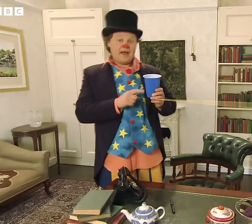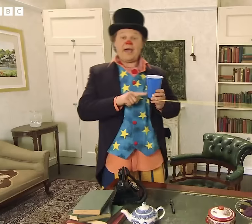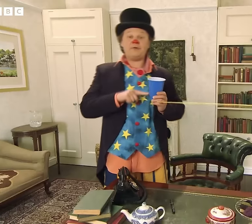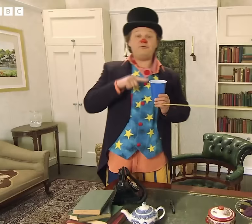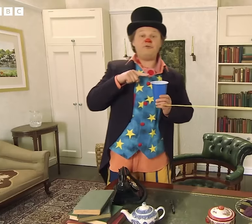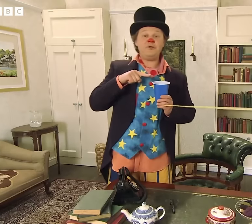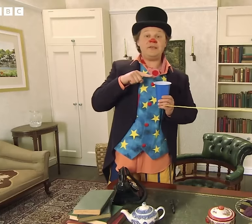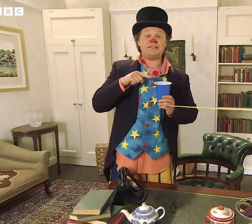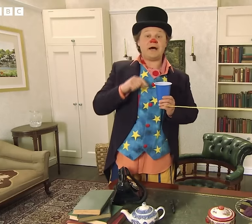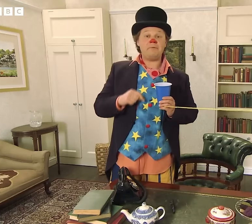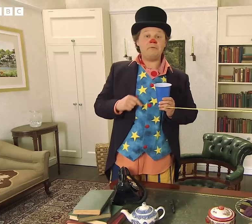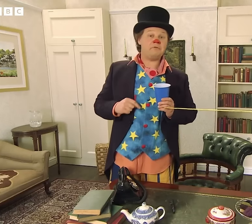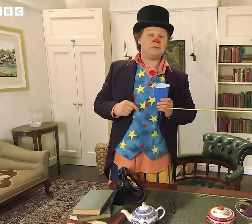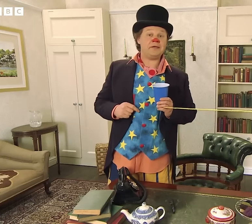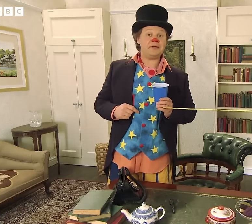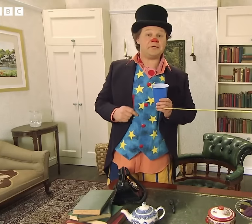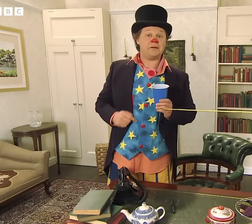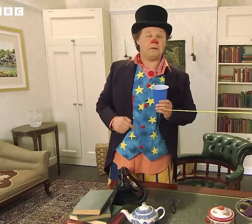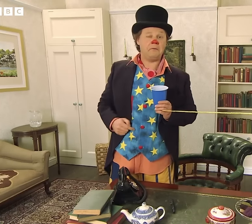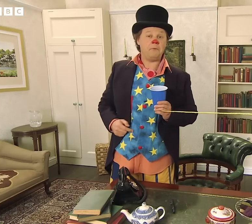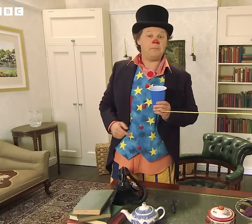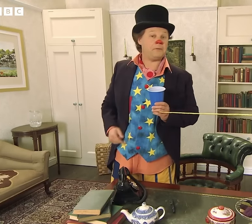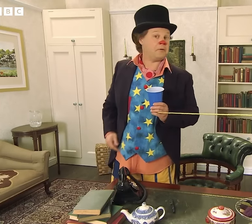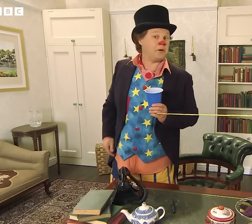I can fill this up from the kitchen. Won't be a mo.